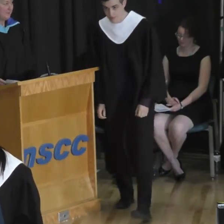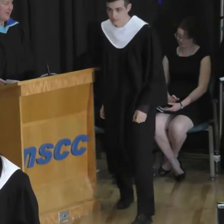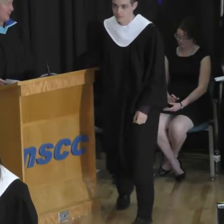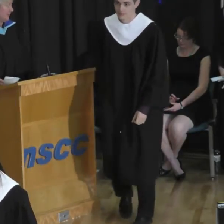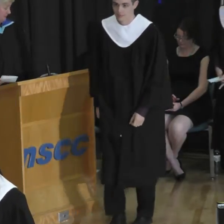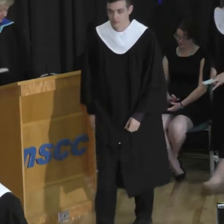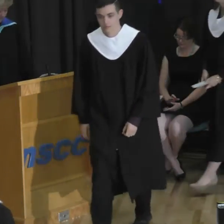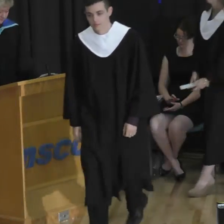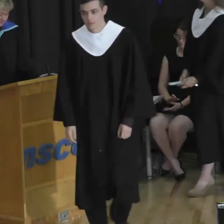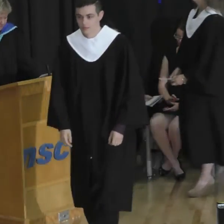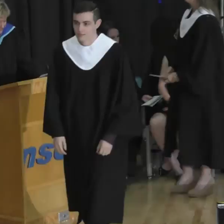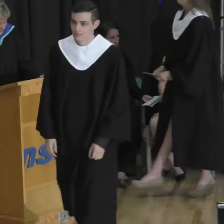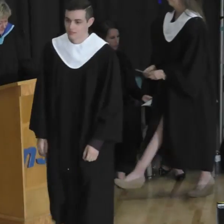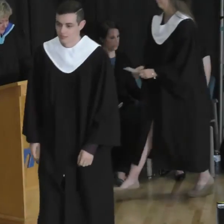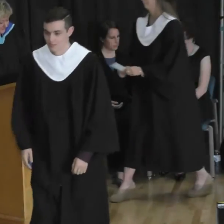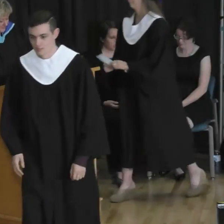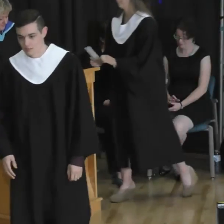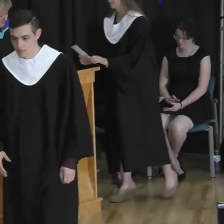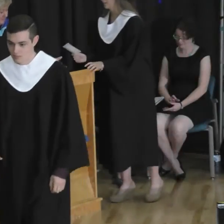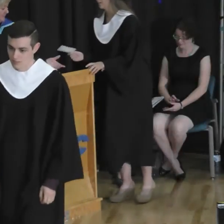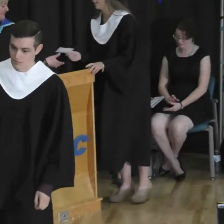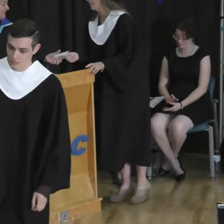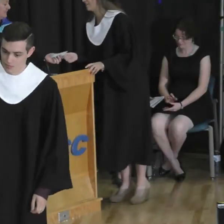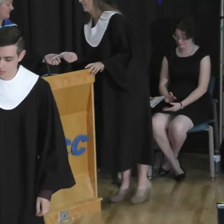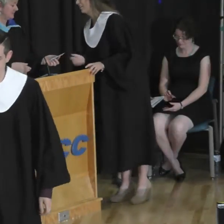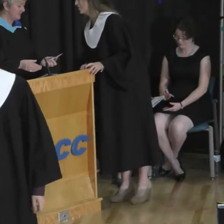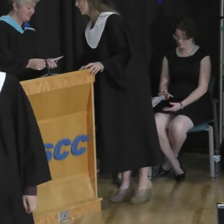Andrew May.